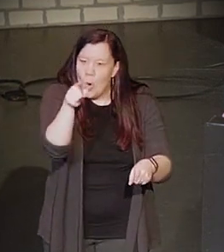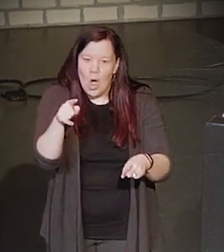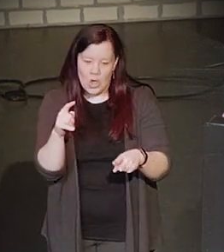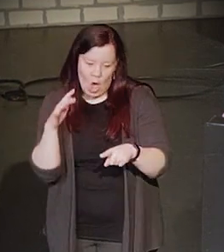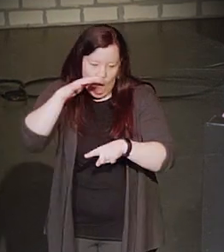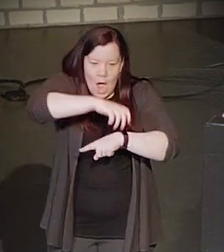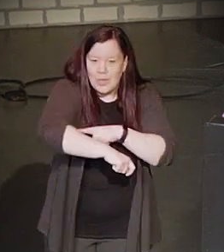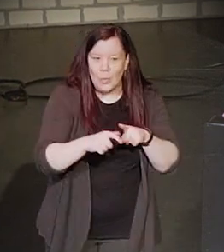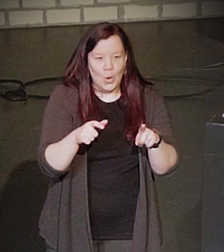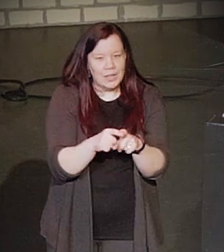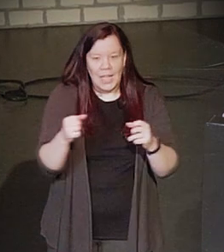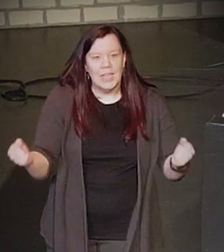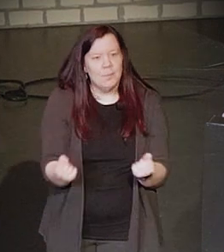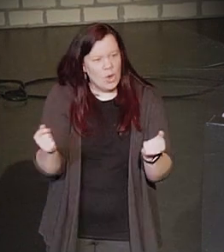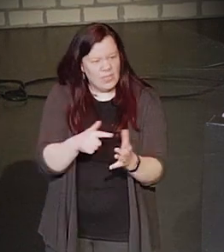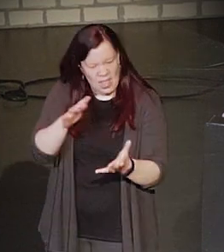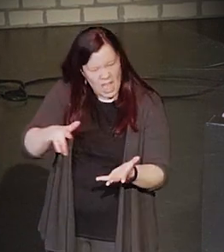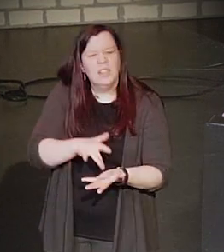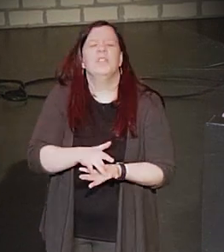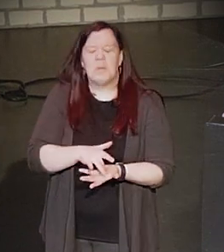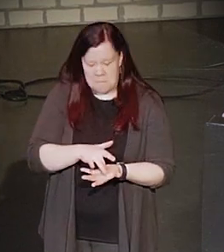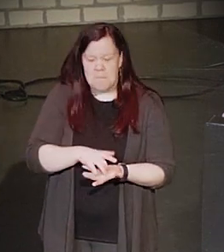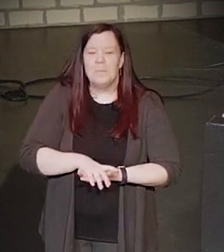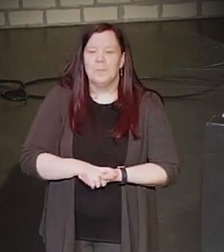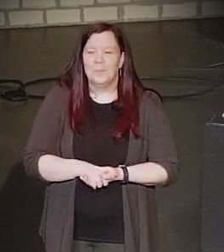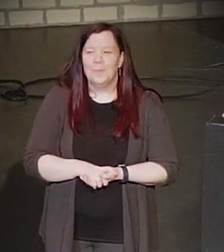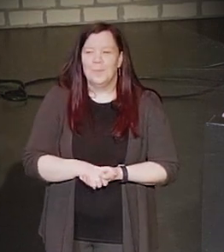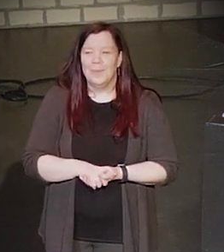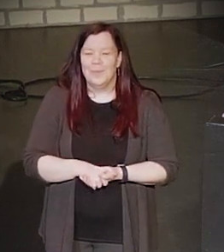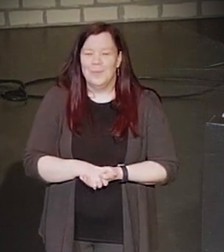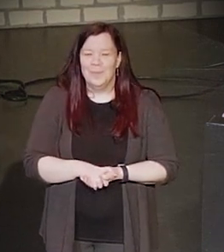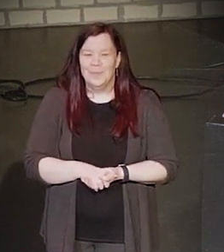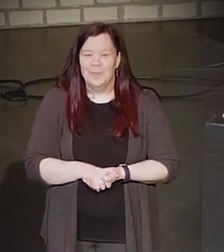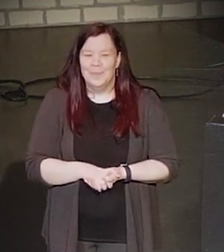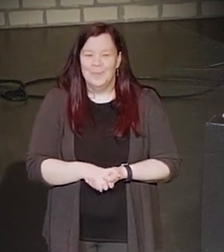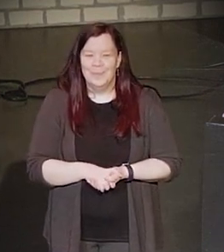who overthrows the democracy at Athens.